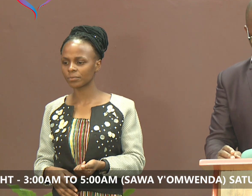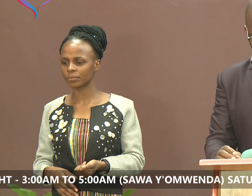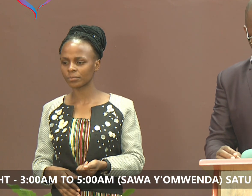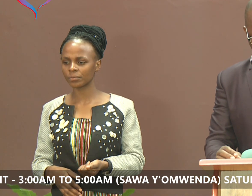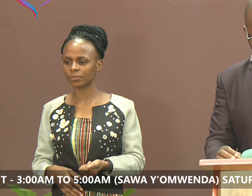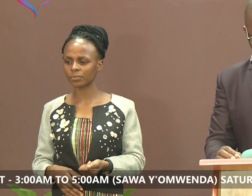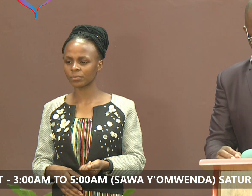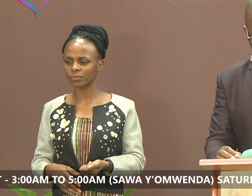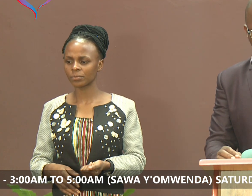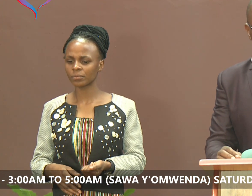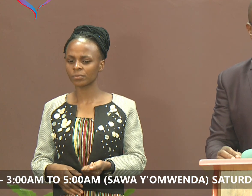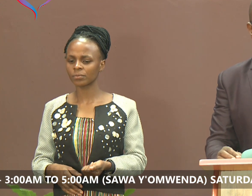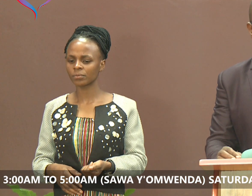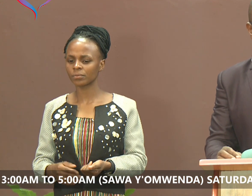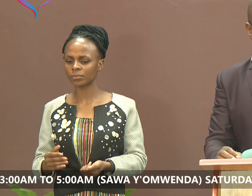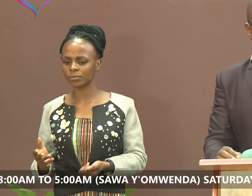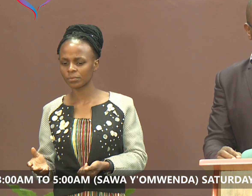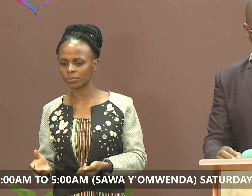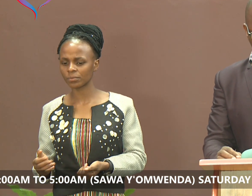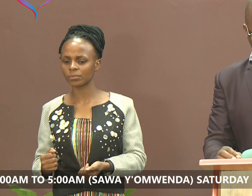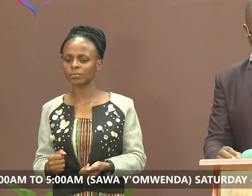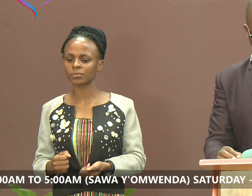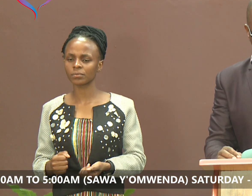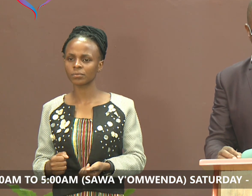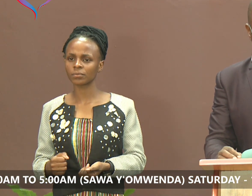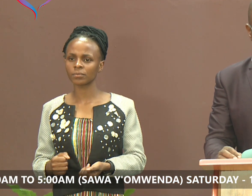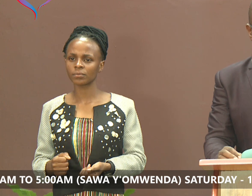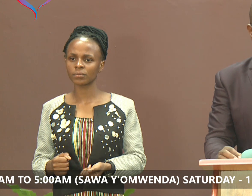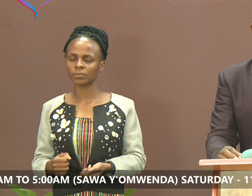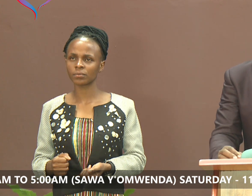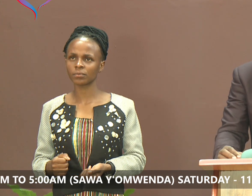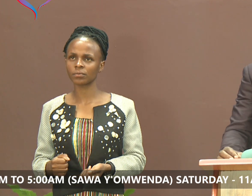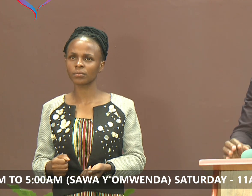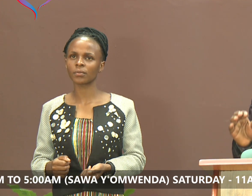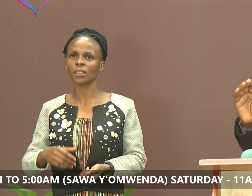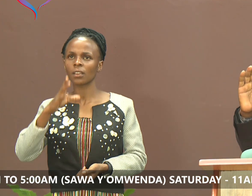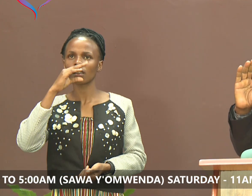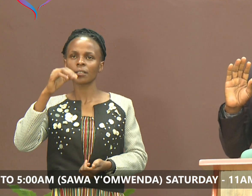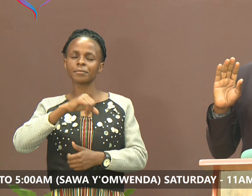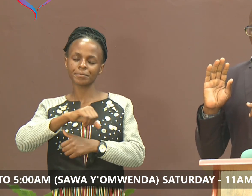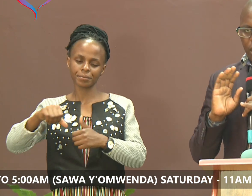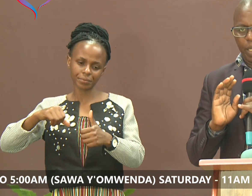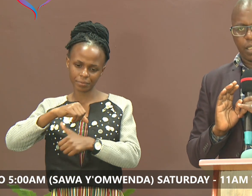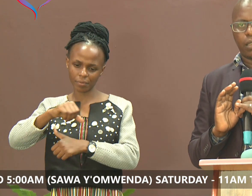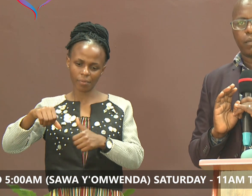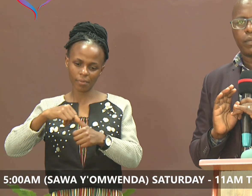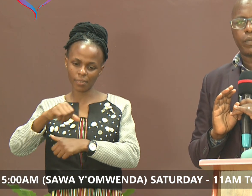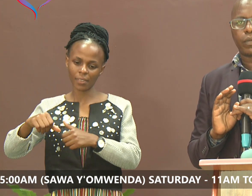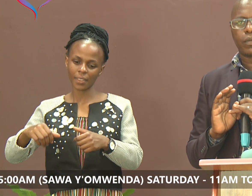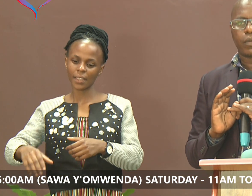Wechekinga social media ekijjewo oba eyongedde kireeta. I talked about